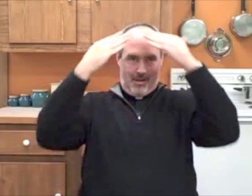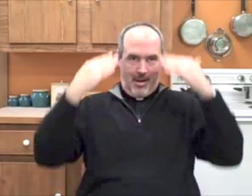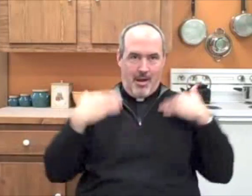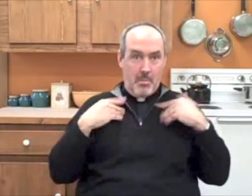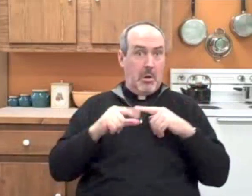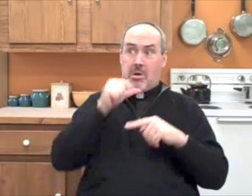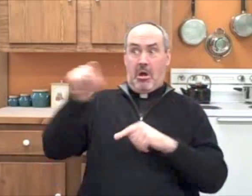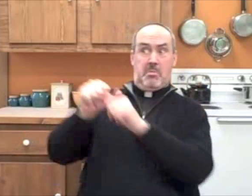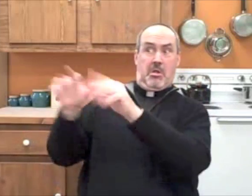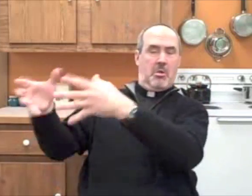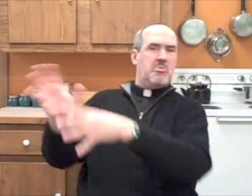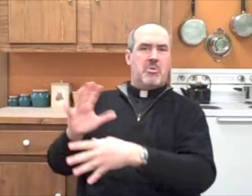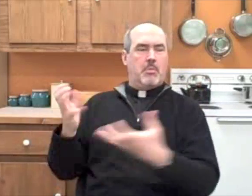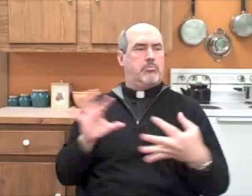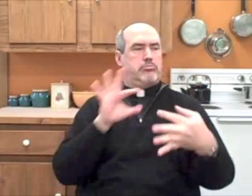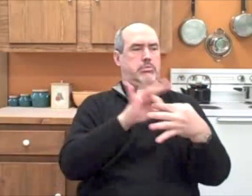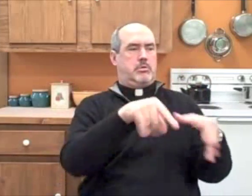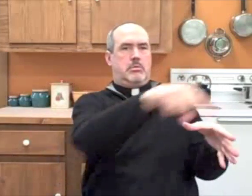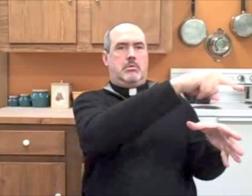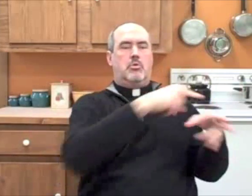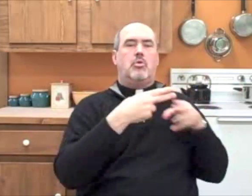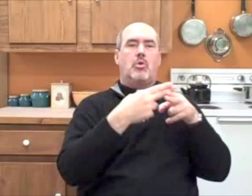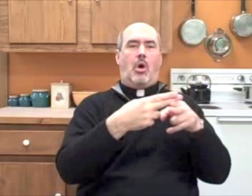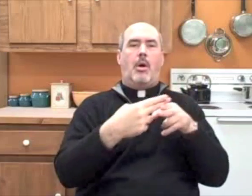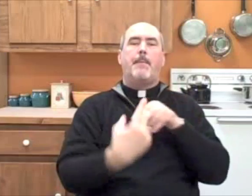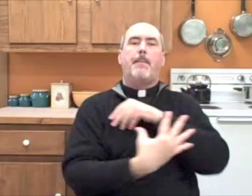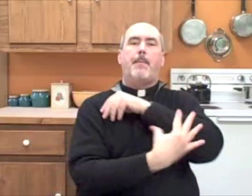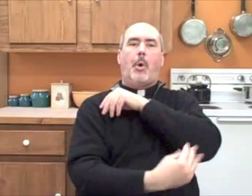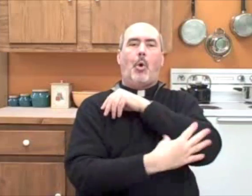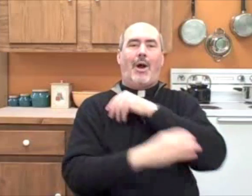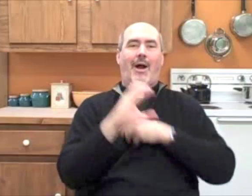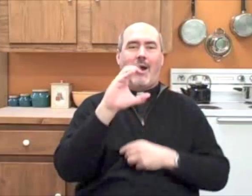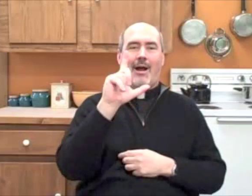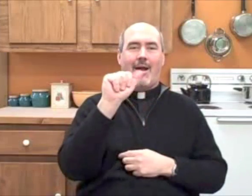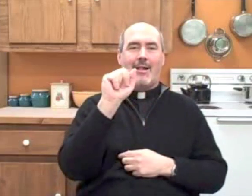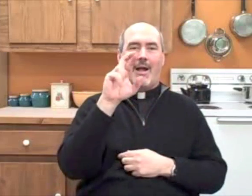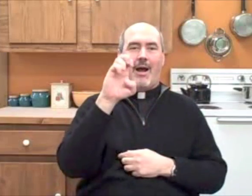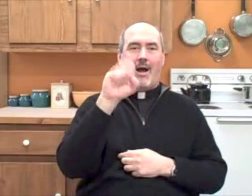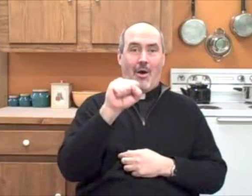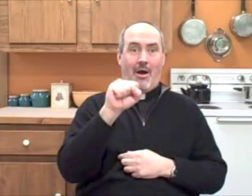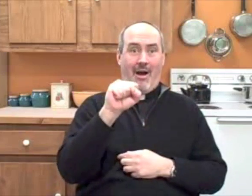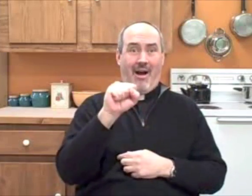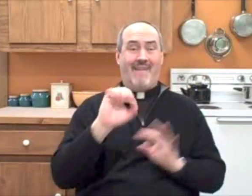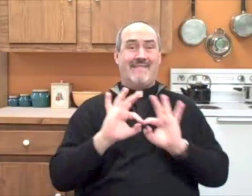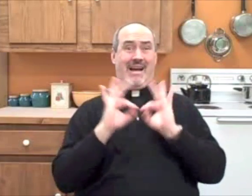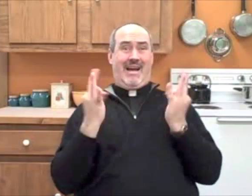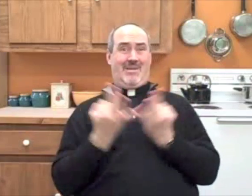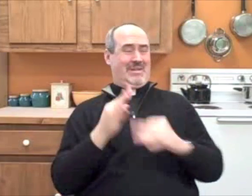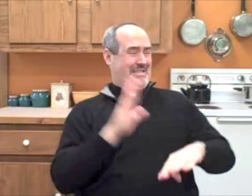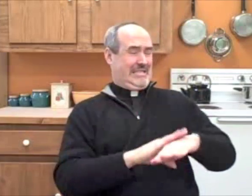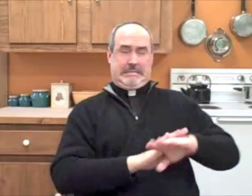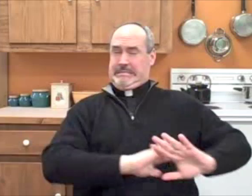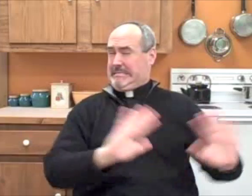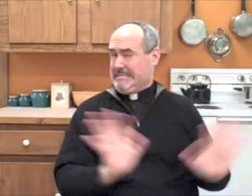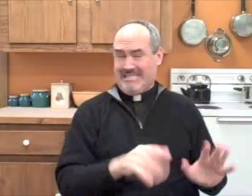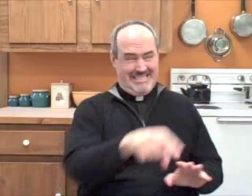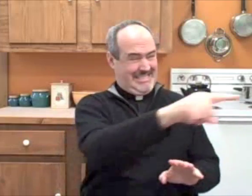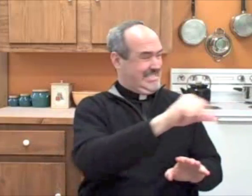Leonie decided that she wanted to be a nun, but not with the Carmelites. So she joined the order called the Poor Clare order.